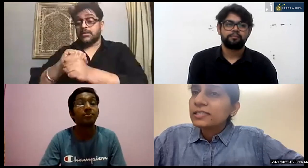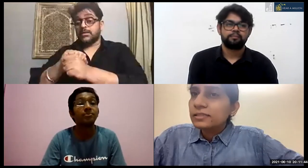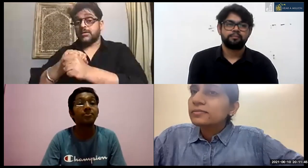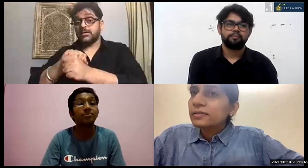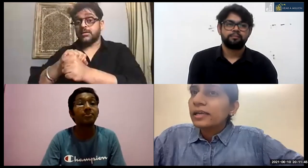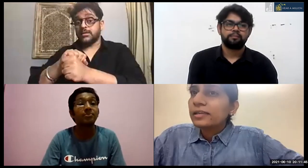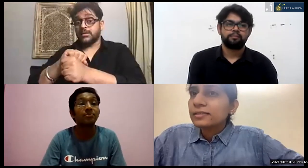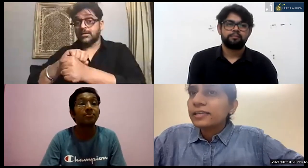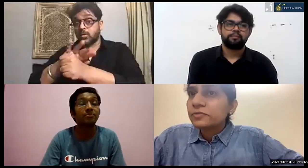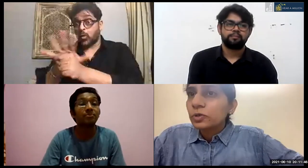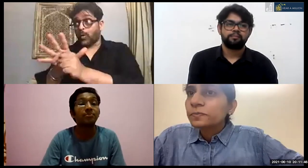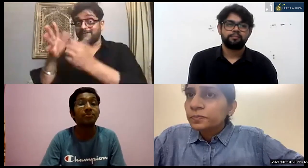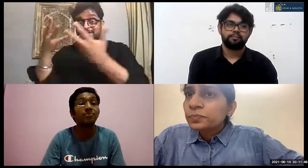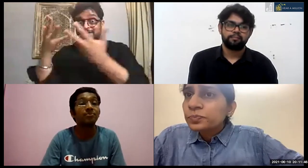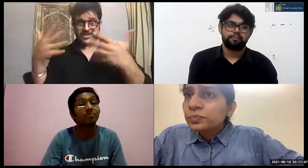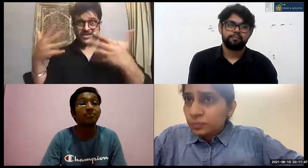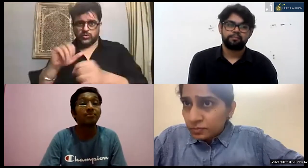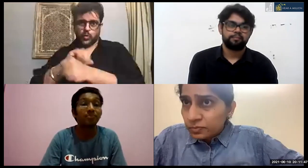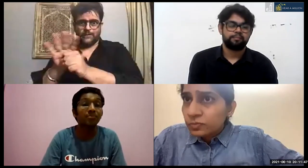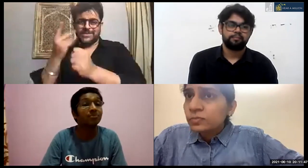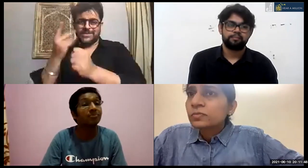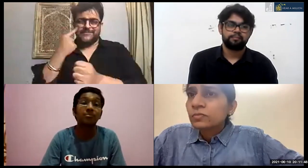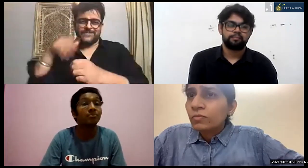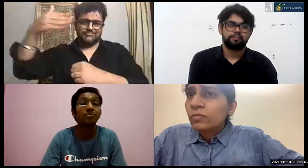with these, it is successful.